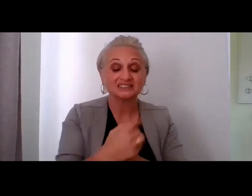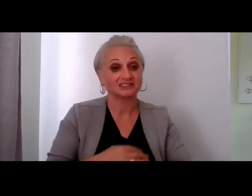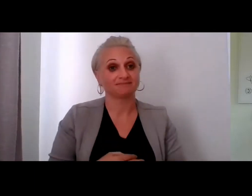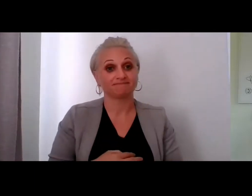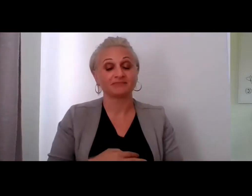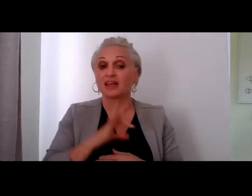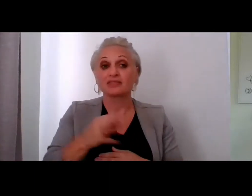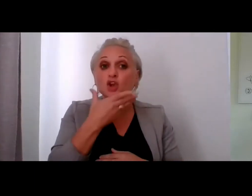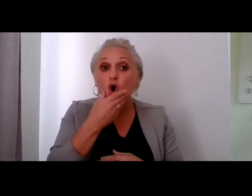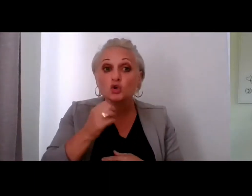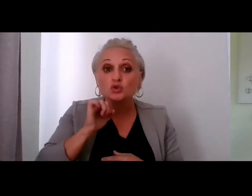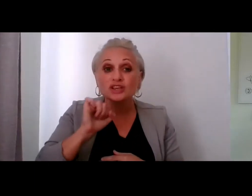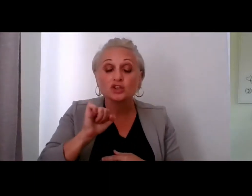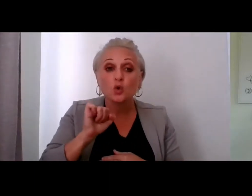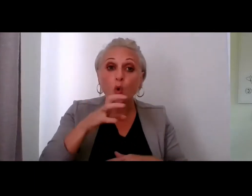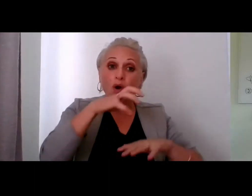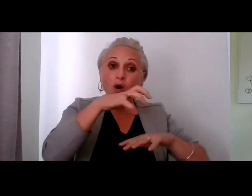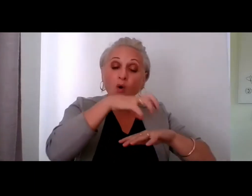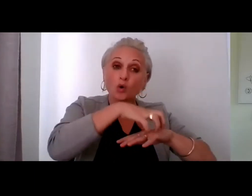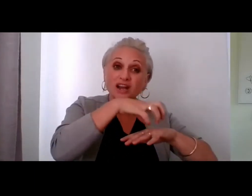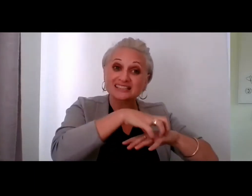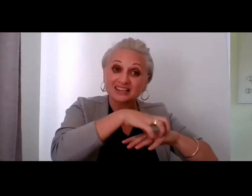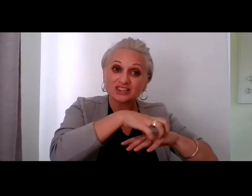venue, and you would like to change that?